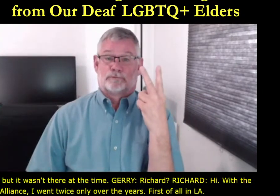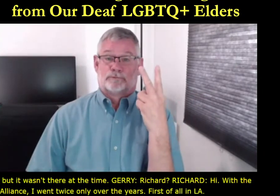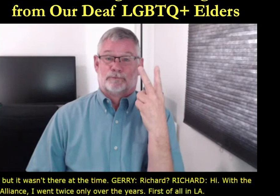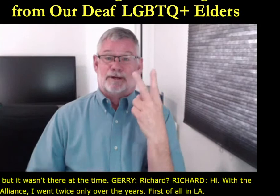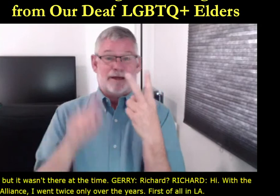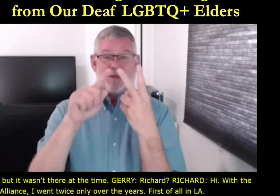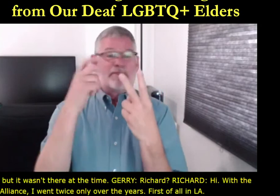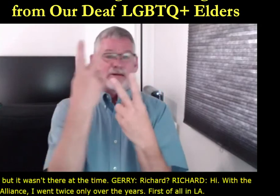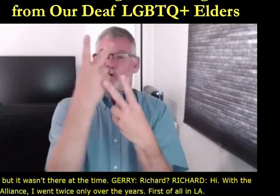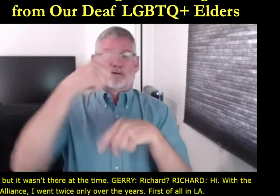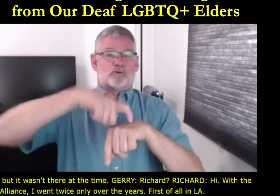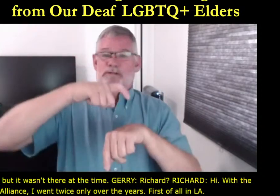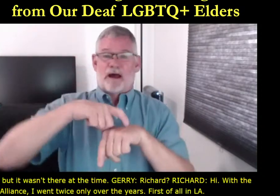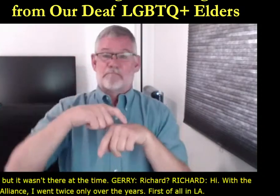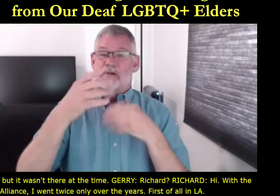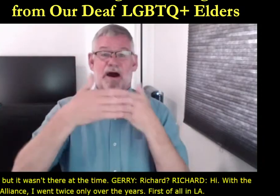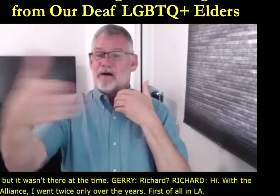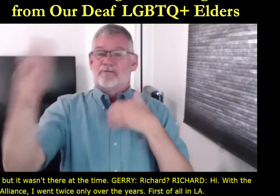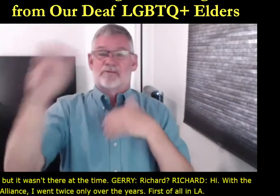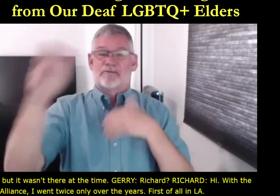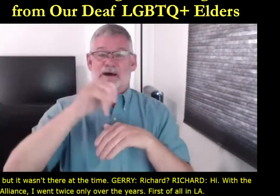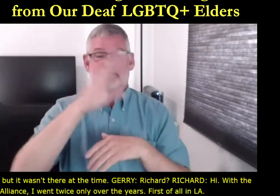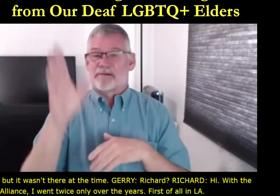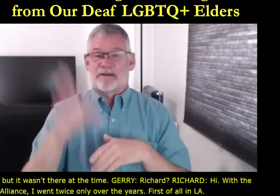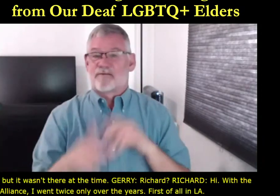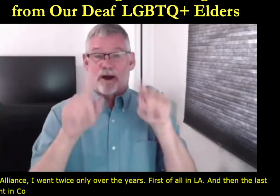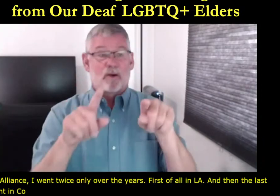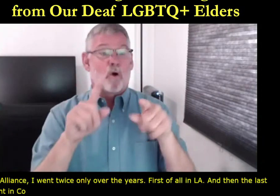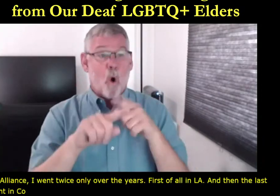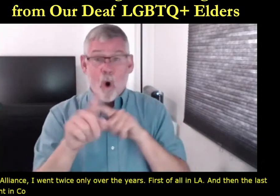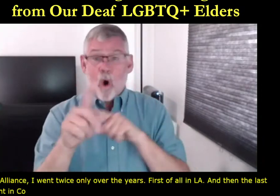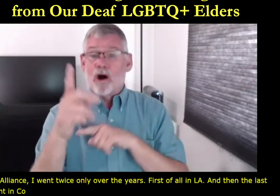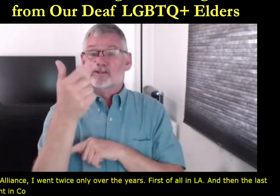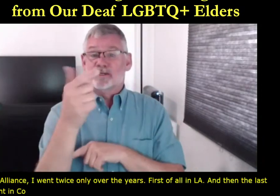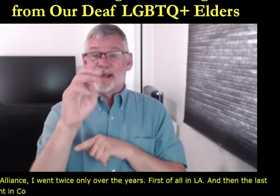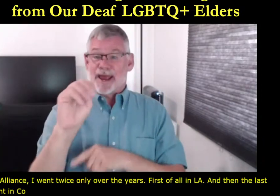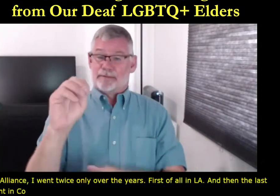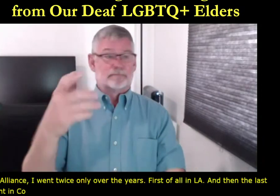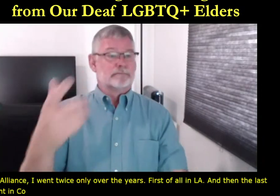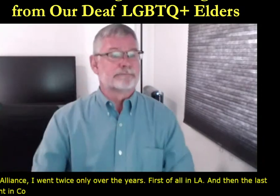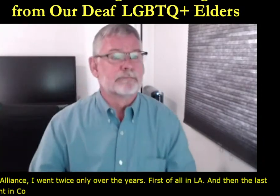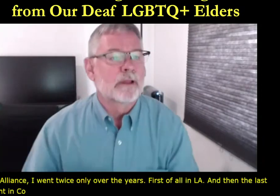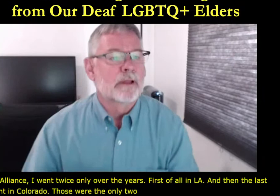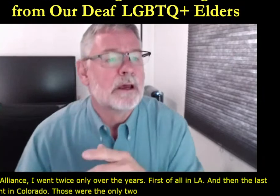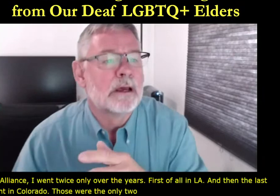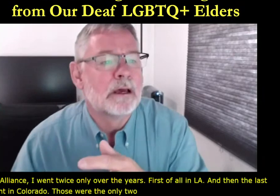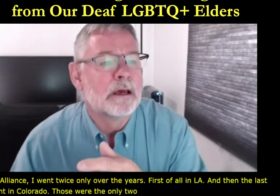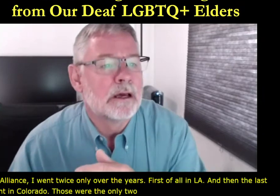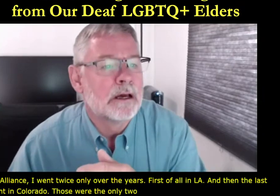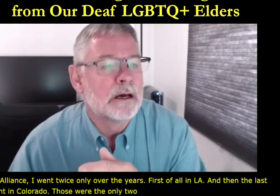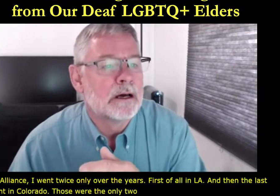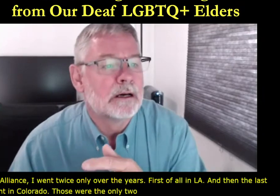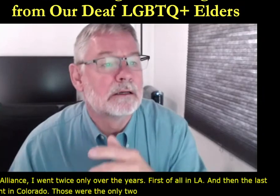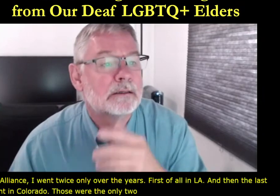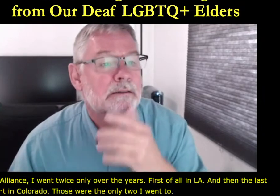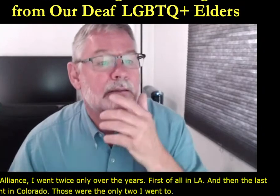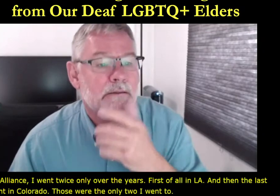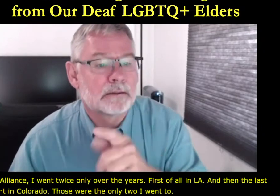those were the only two i went to i only went to two two two times um and then i went